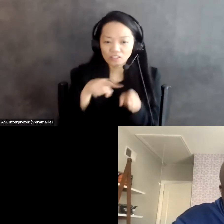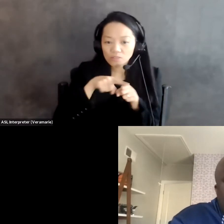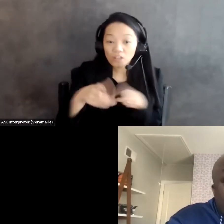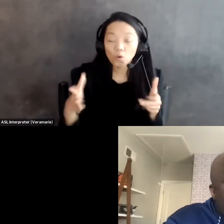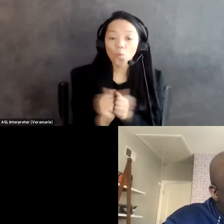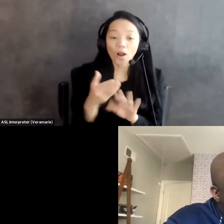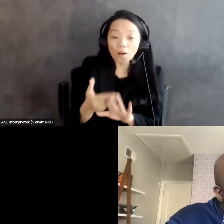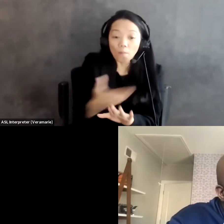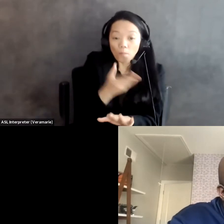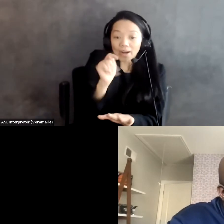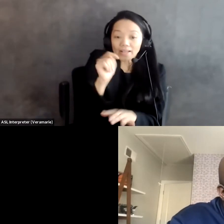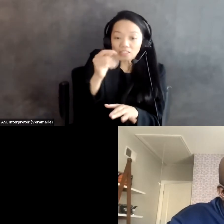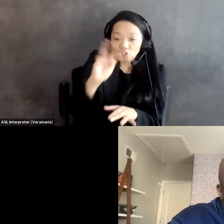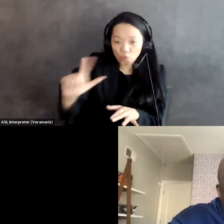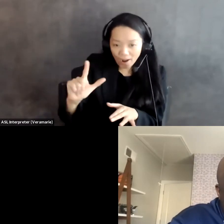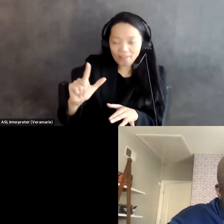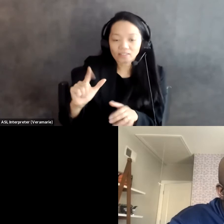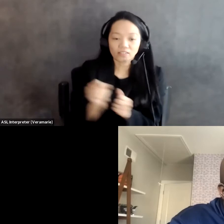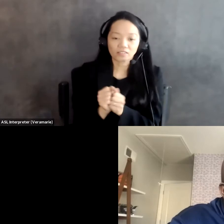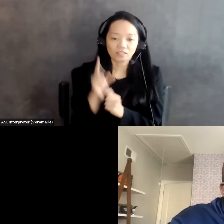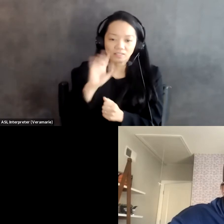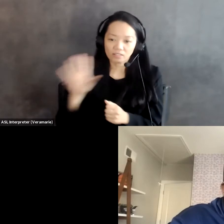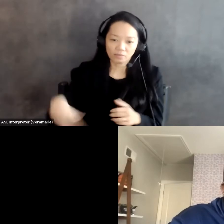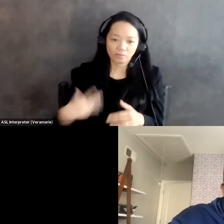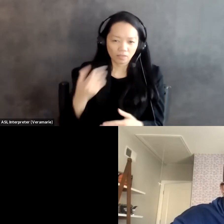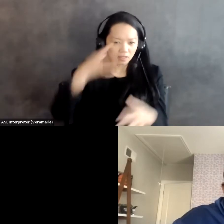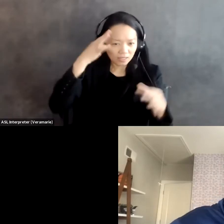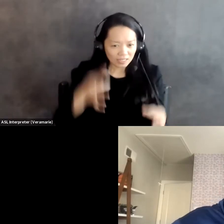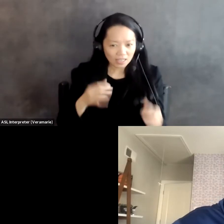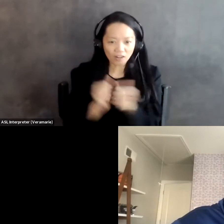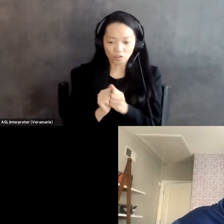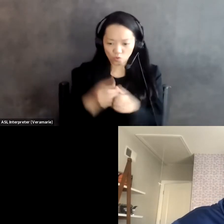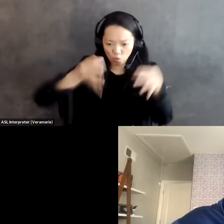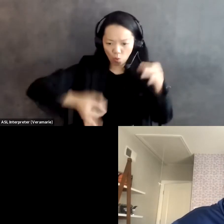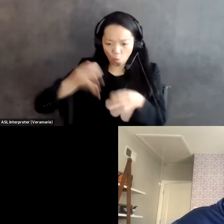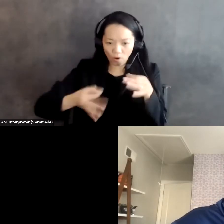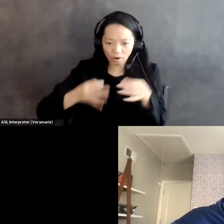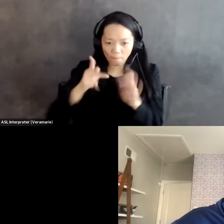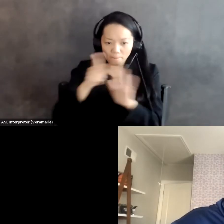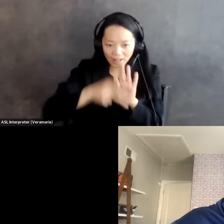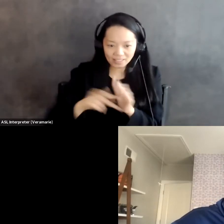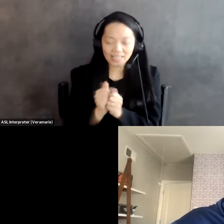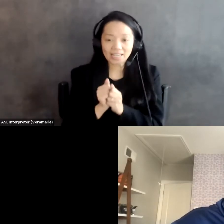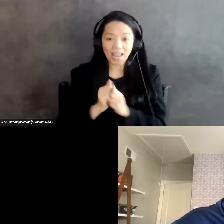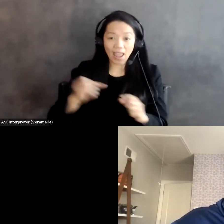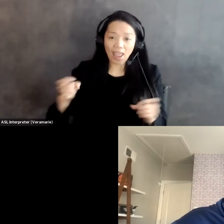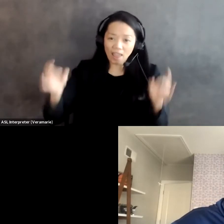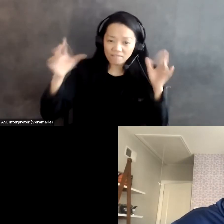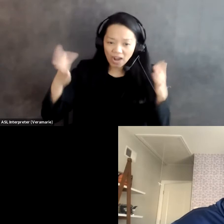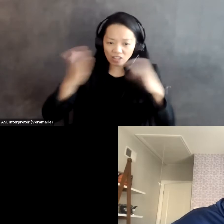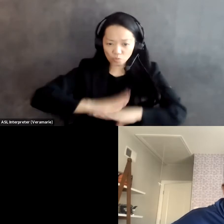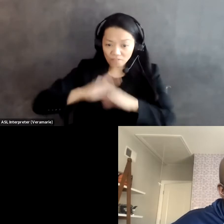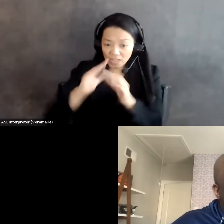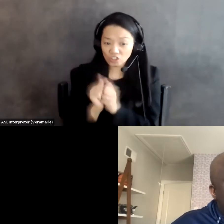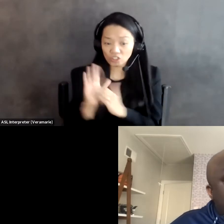in pretrial issues, sentencing policy, and violence prevention. His responsibilities at the Public